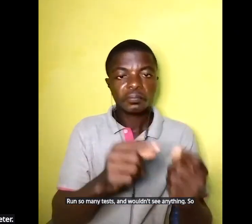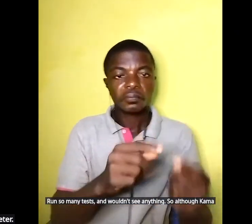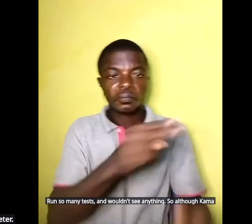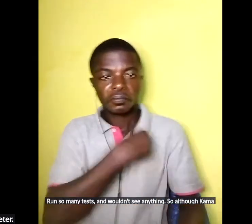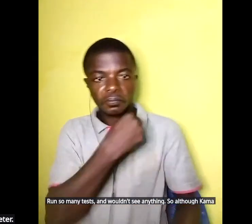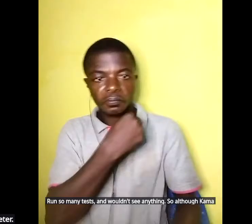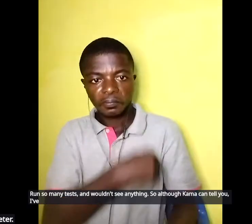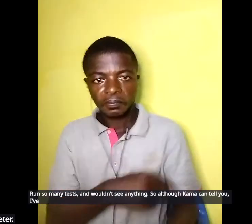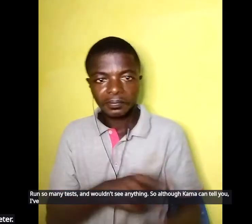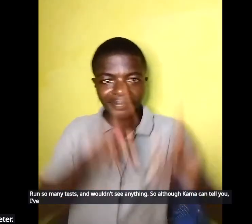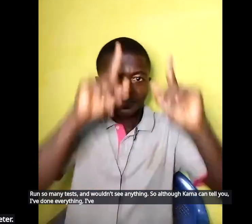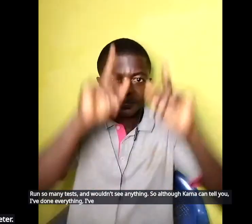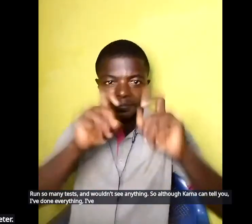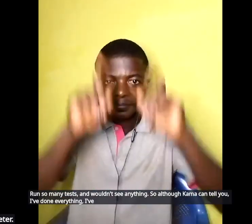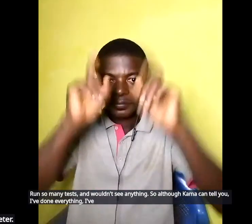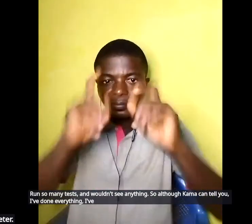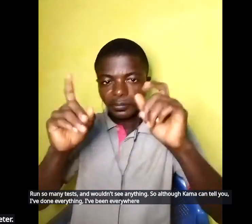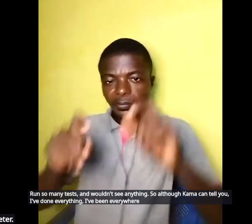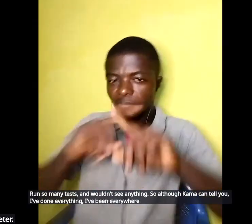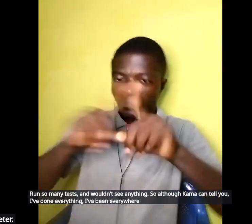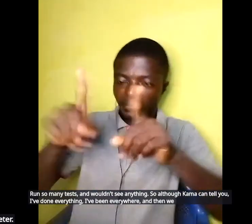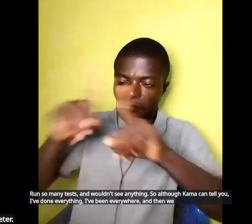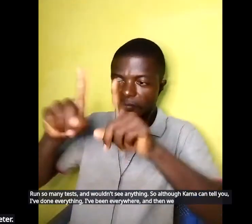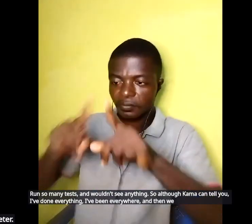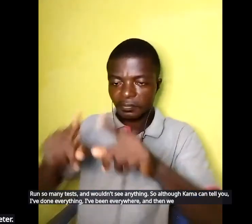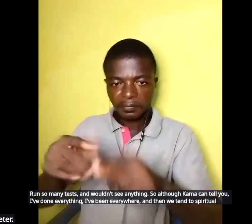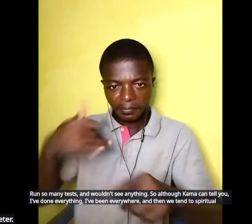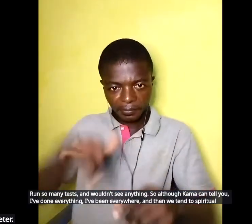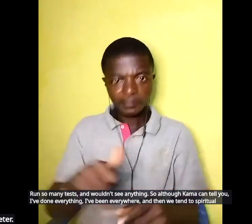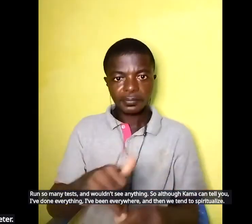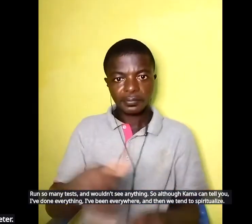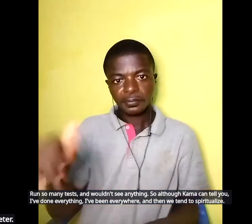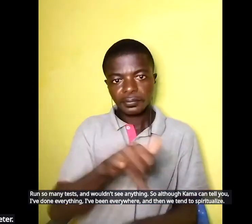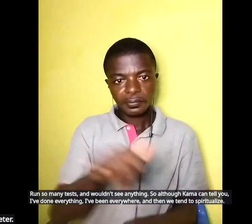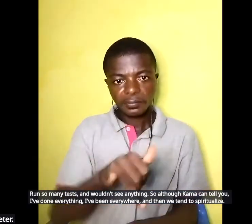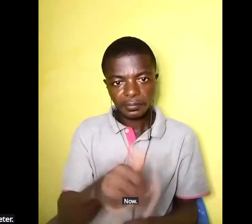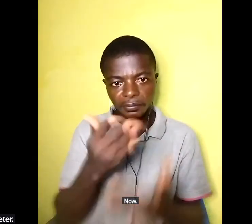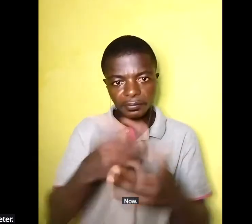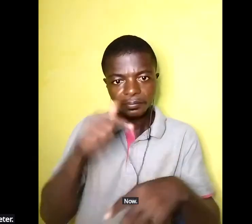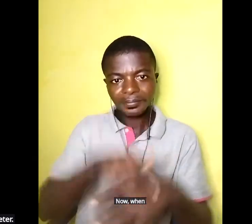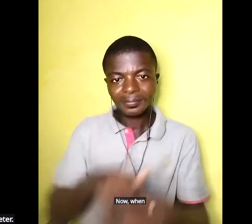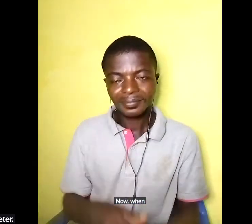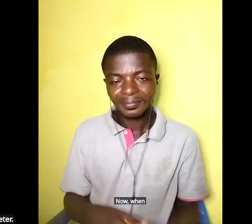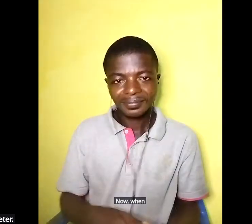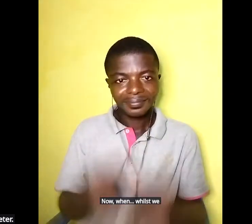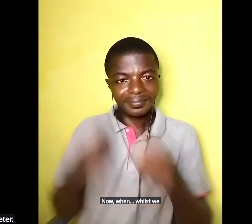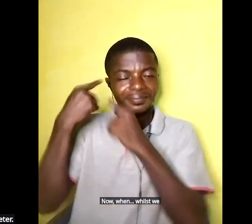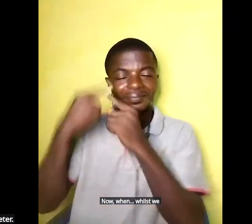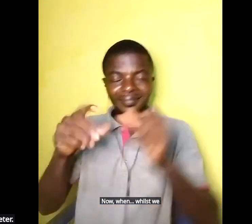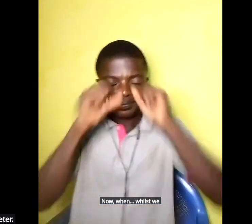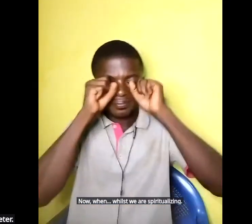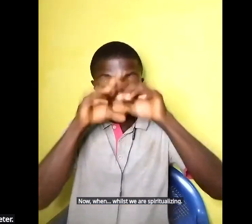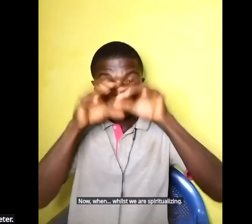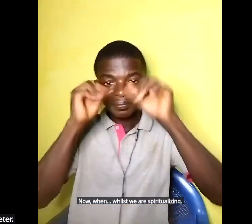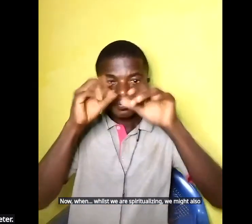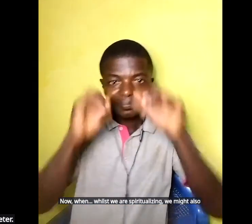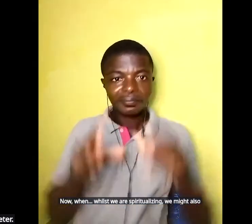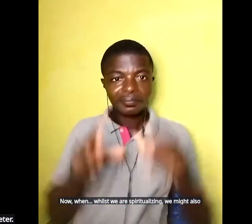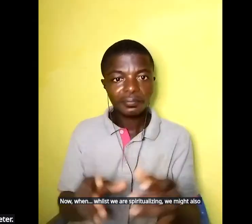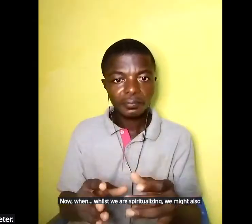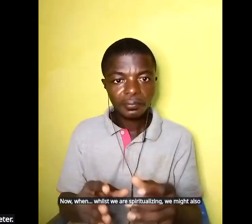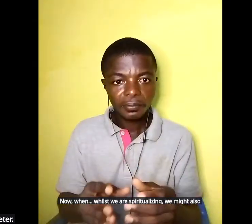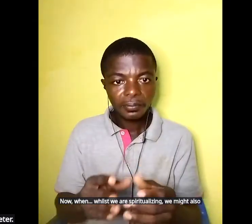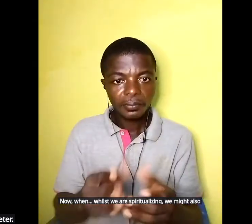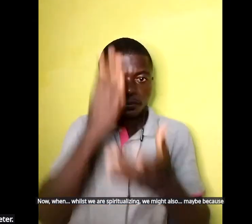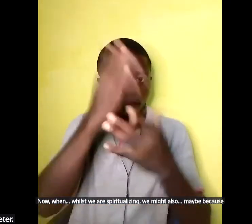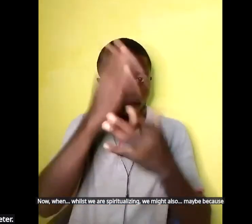I've done everything, I've been everywhere. And then we tend to spiritualize. Now, whilst we are spiritualizing, we might also, maybe